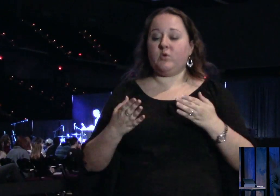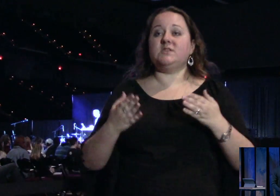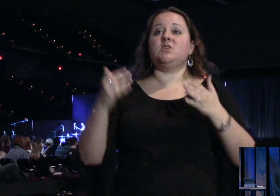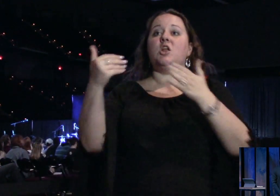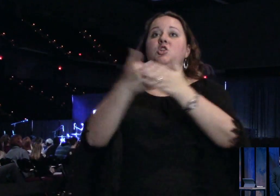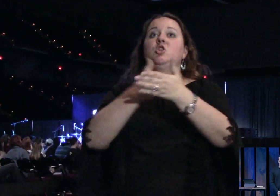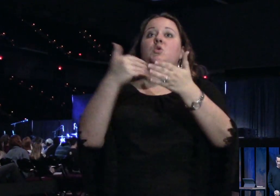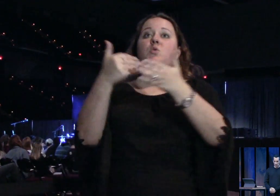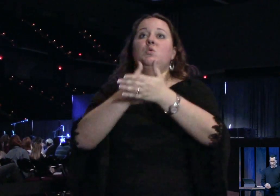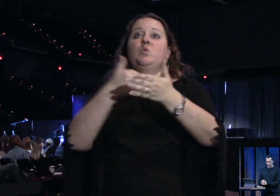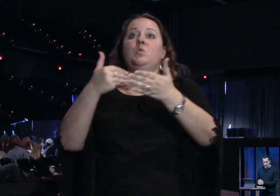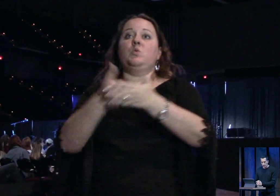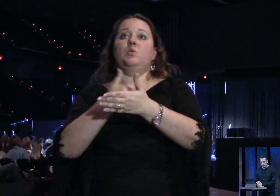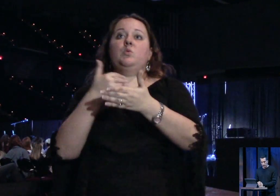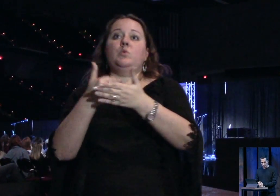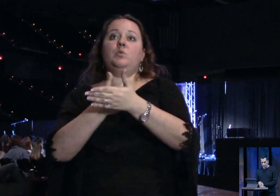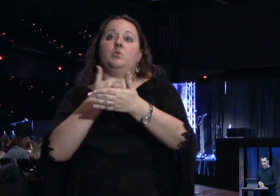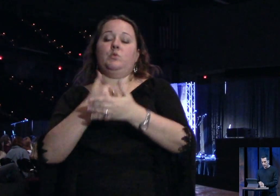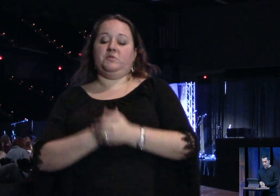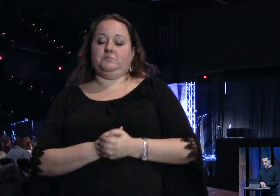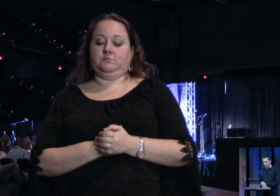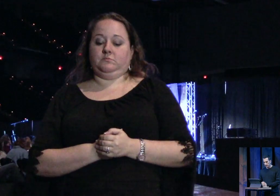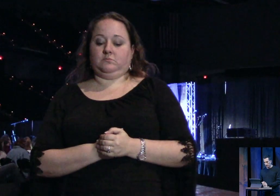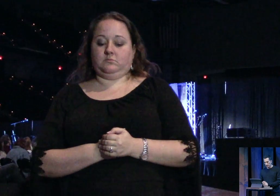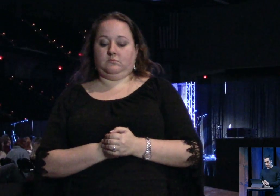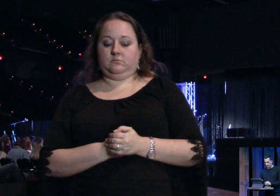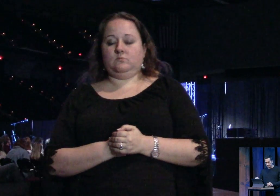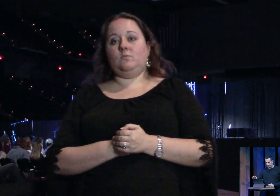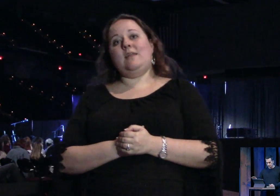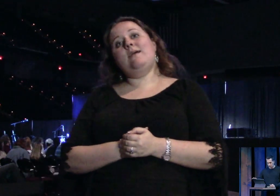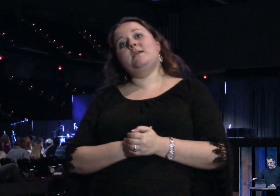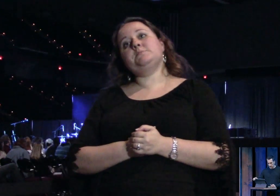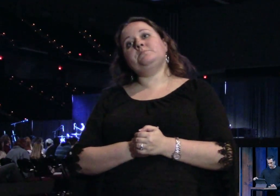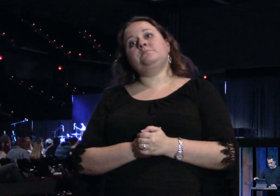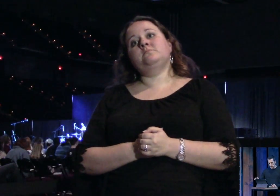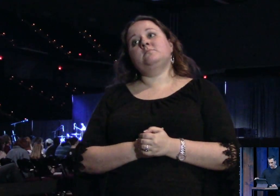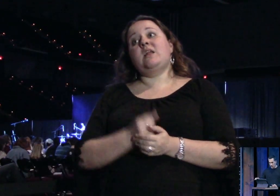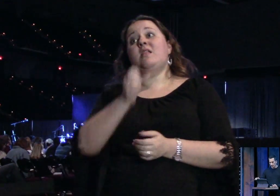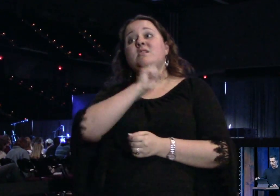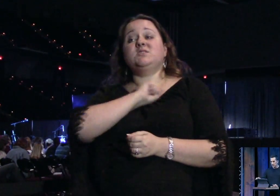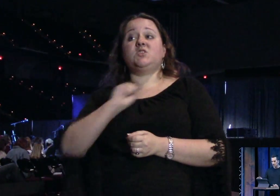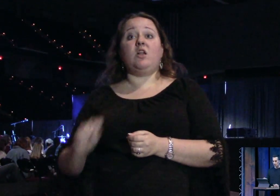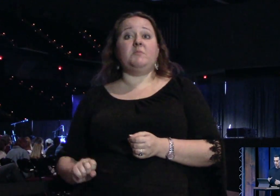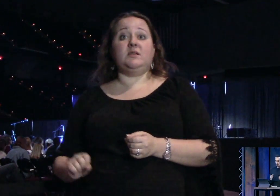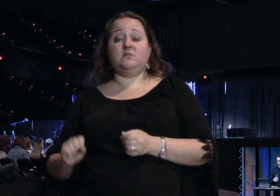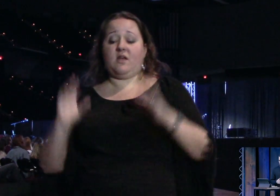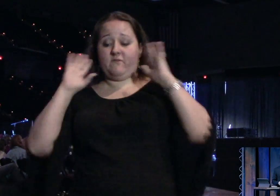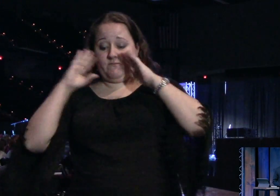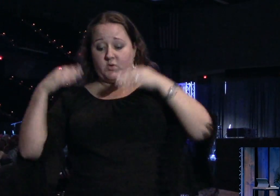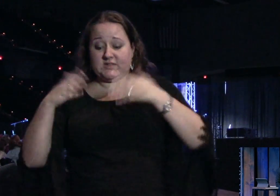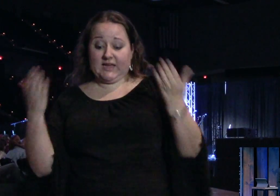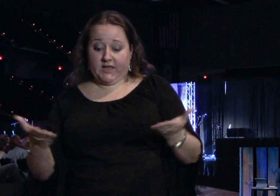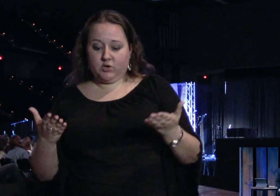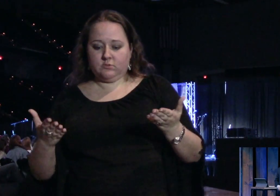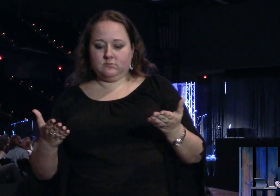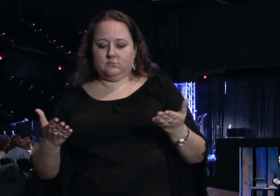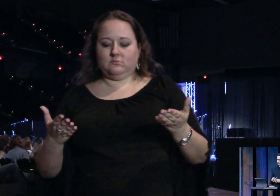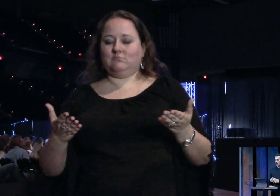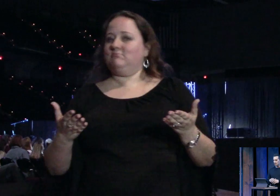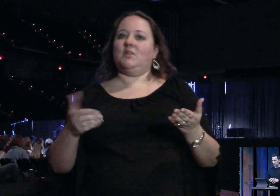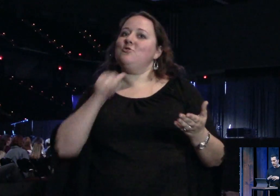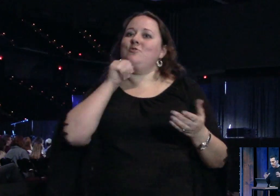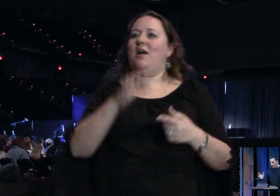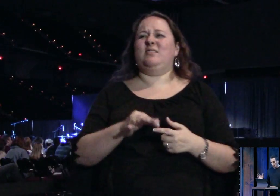business of newness. Last, according to Solomon, under the sun,